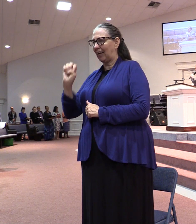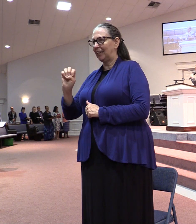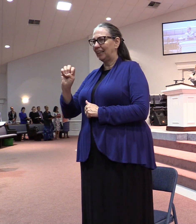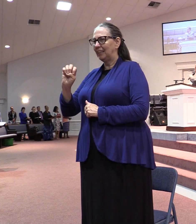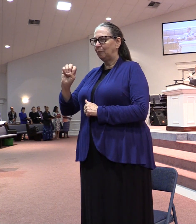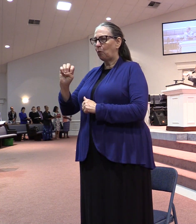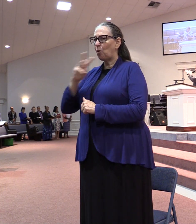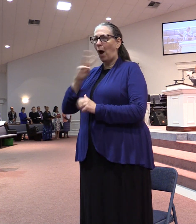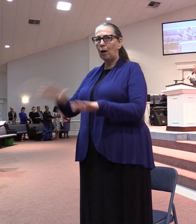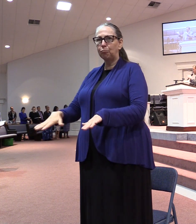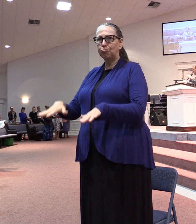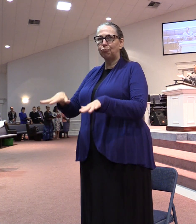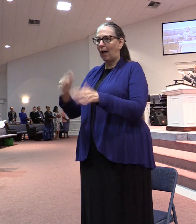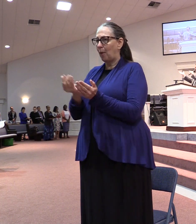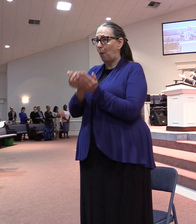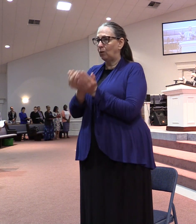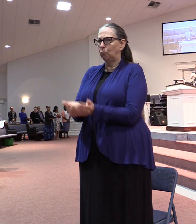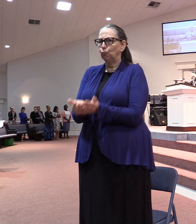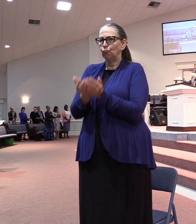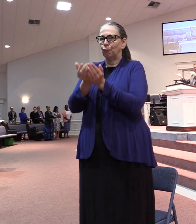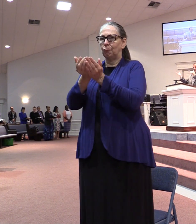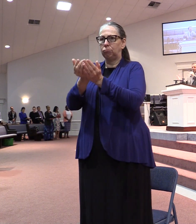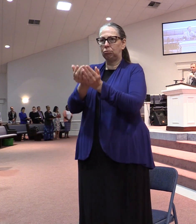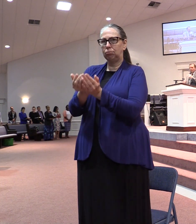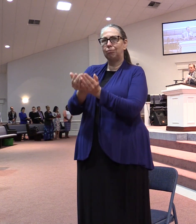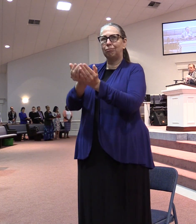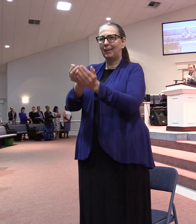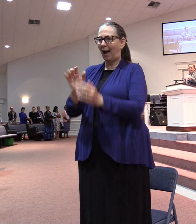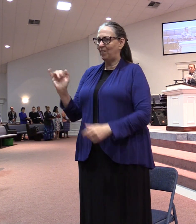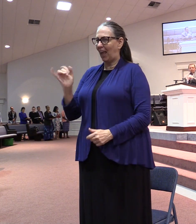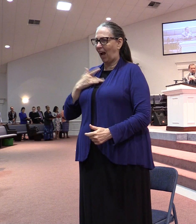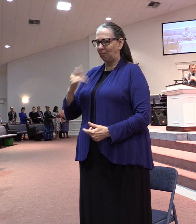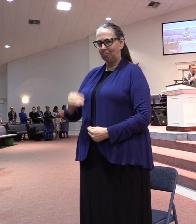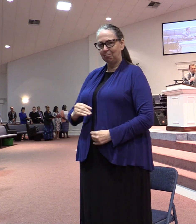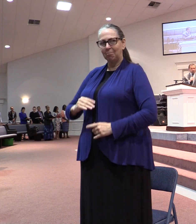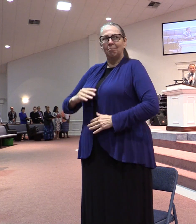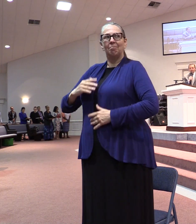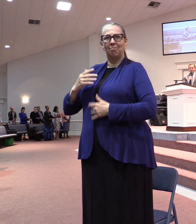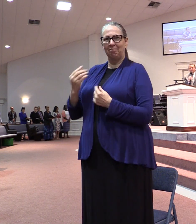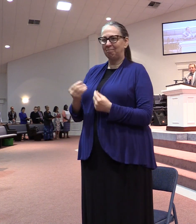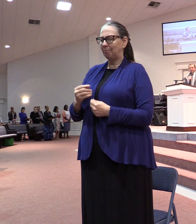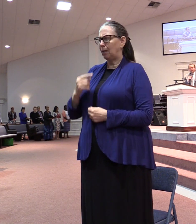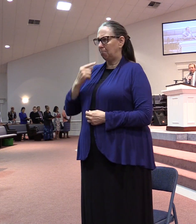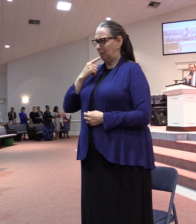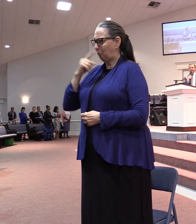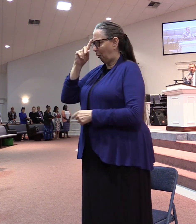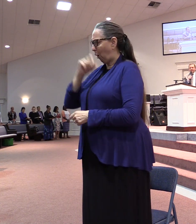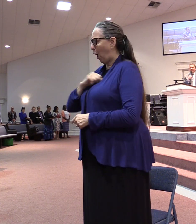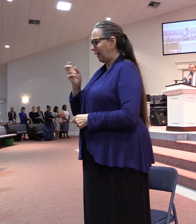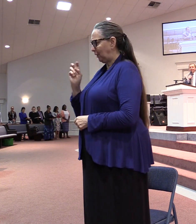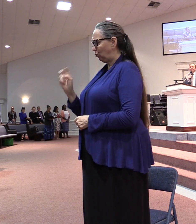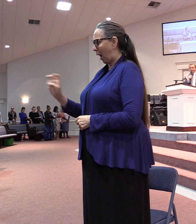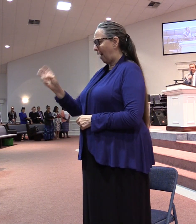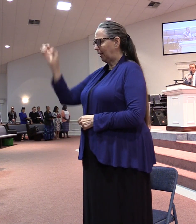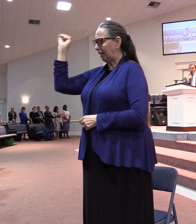I just feel like everything is being touched and everything is kind of going up. Amen. We miss Brother Arnold. He's evangelizing again.